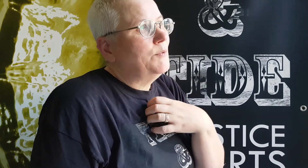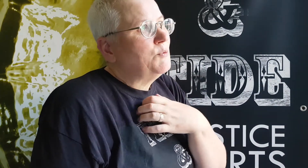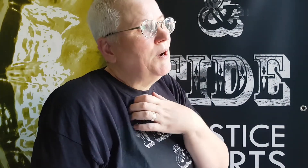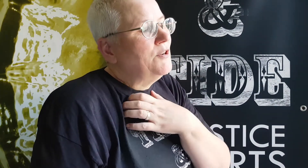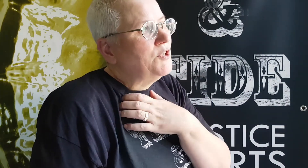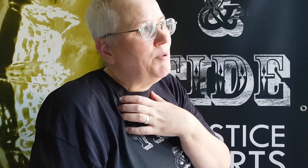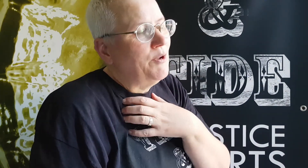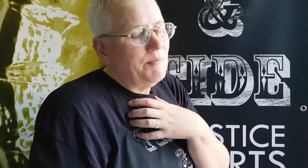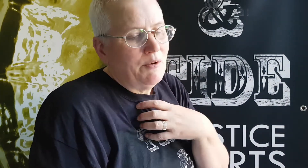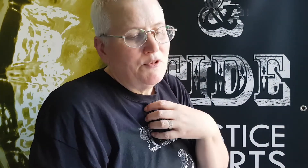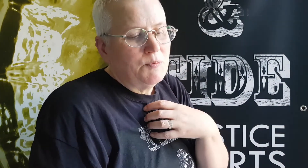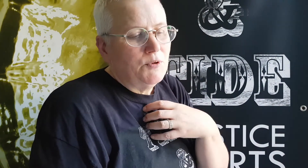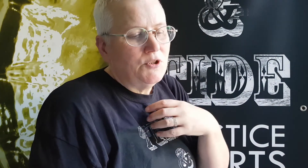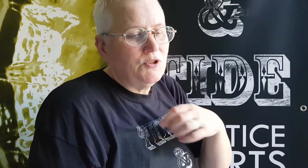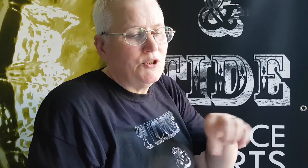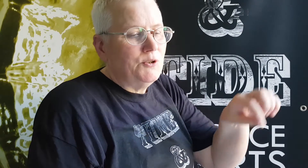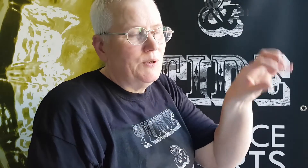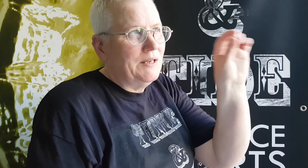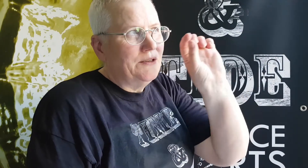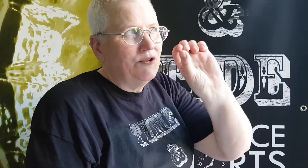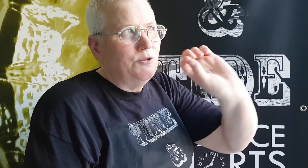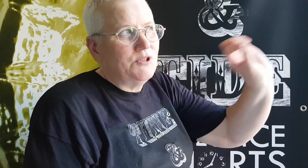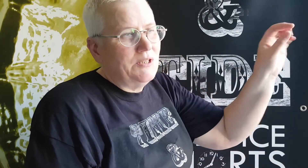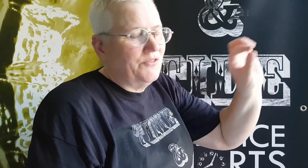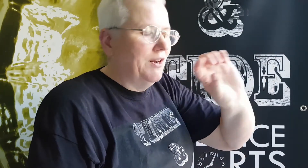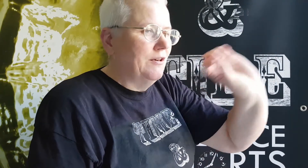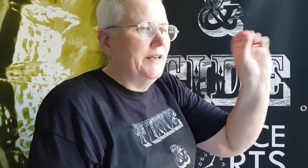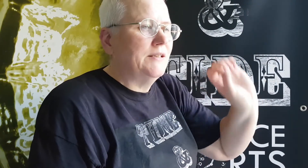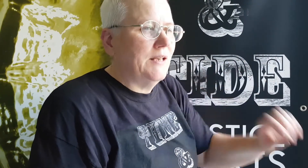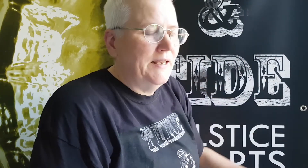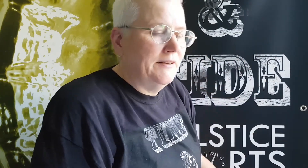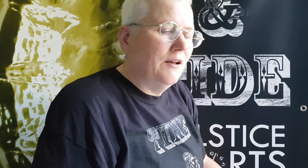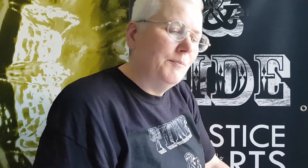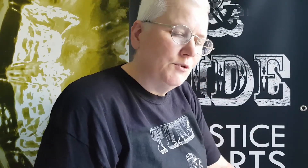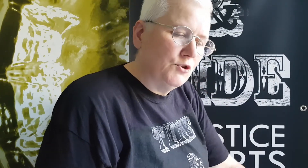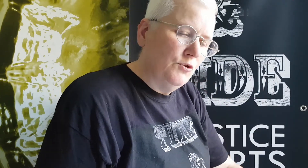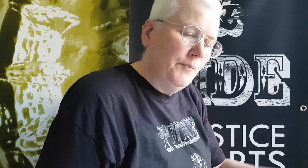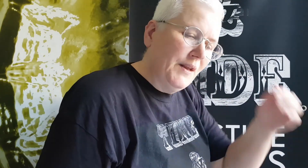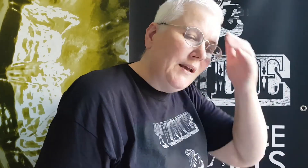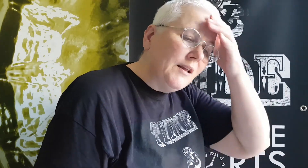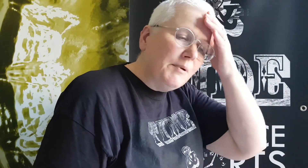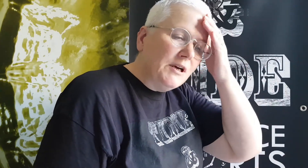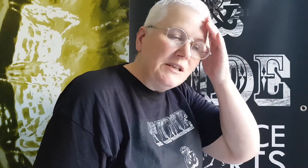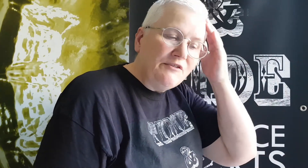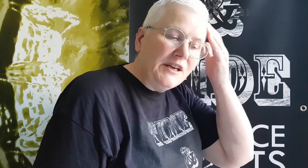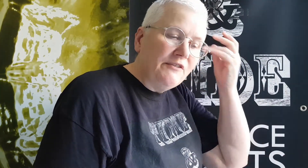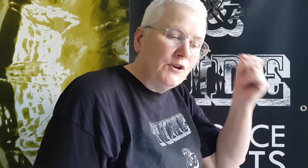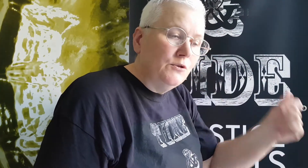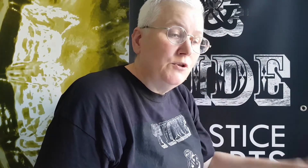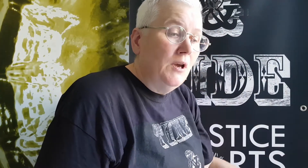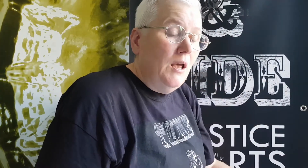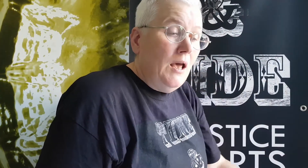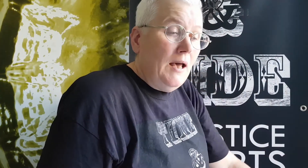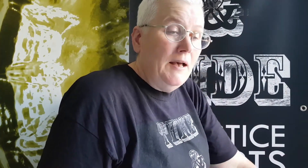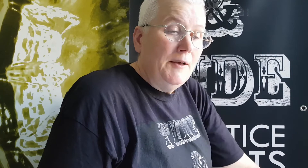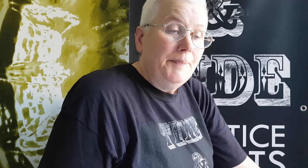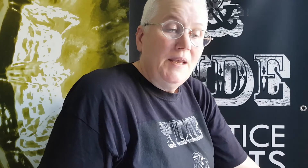which part of the poem they were responding to, and using the line as the header. I'm not sure. That'd be kind of fun if I could. Anyway,